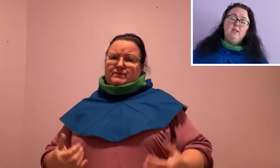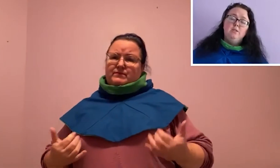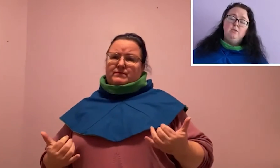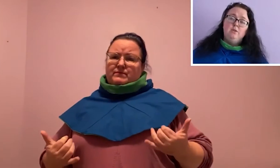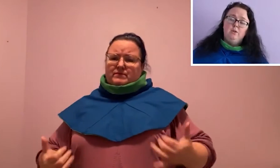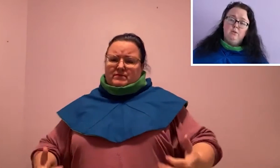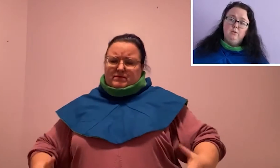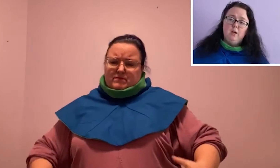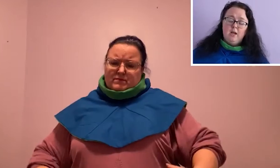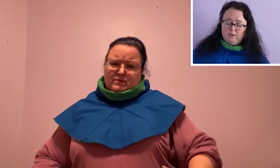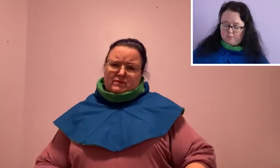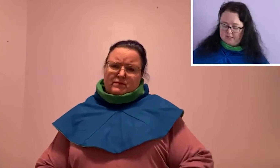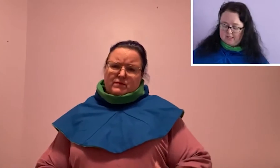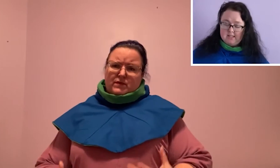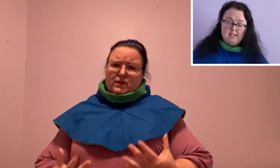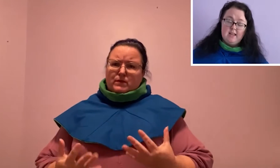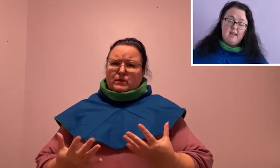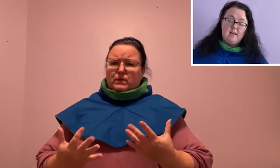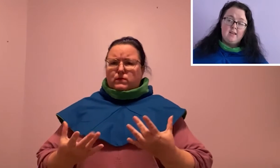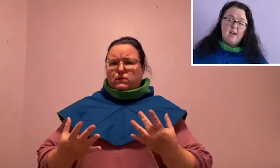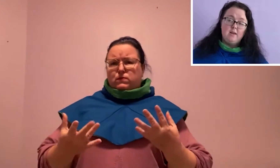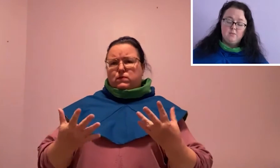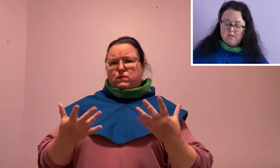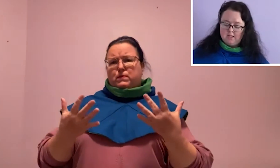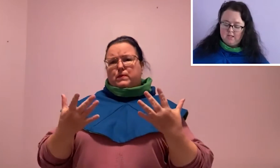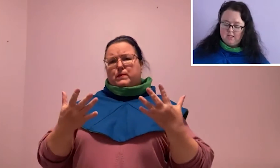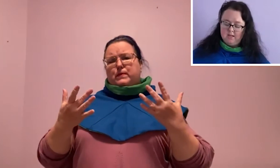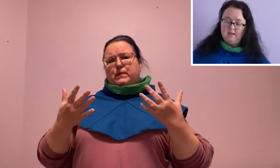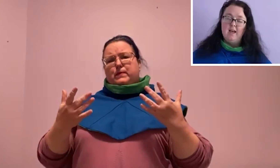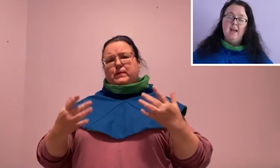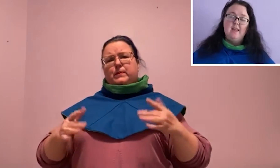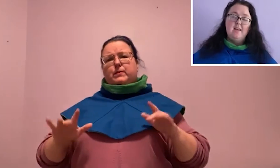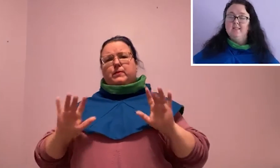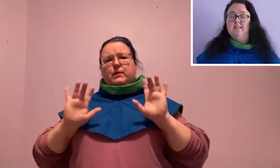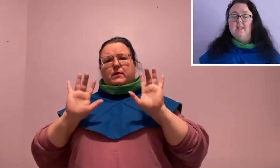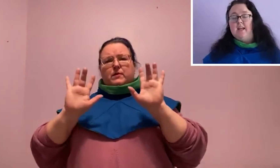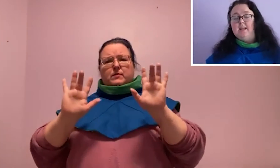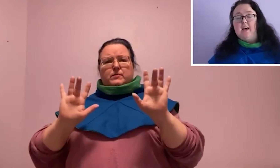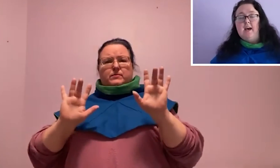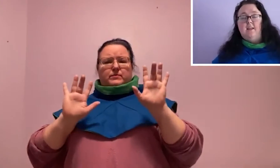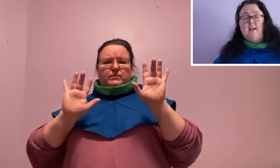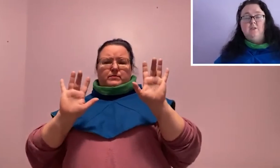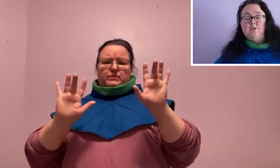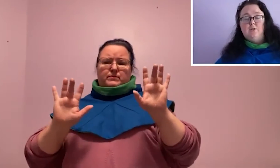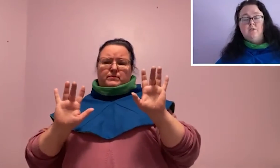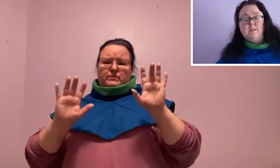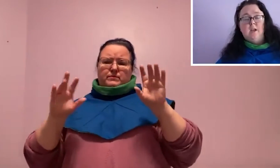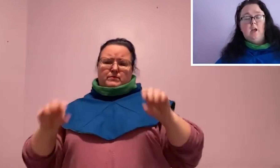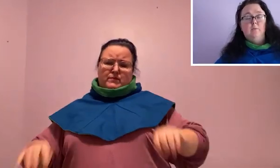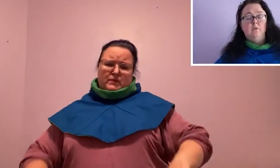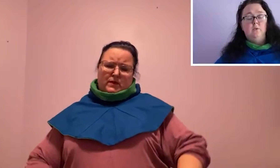little Hugh, if pity there can be. They say that angels came for